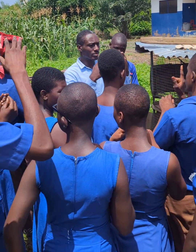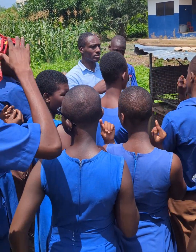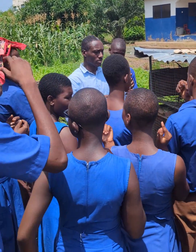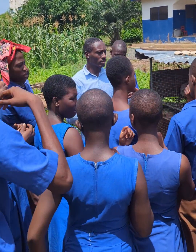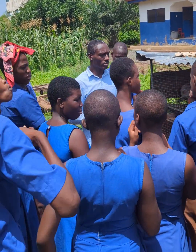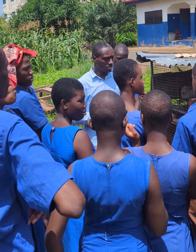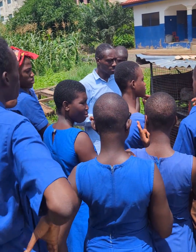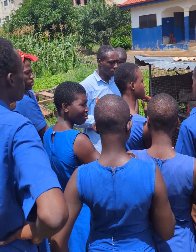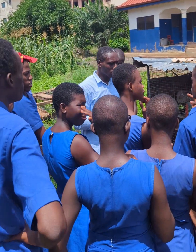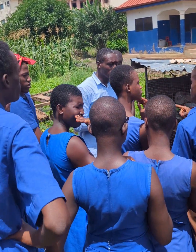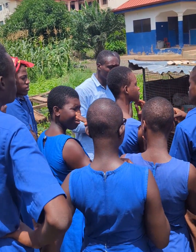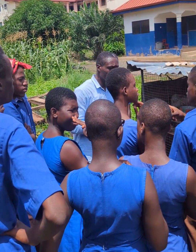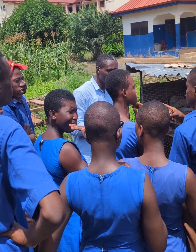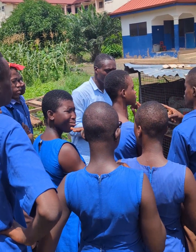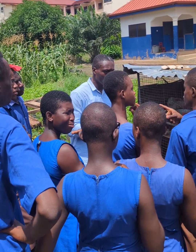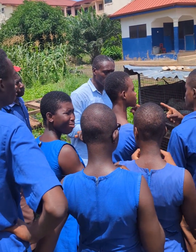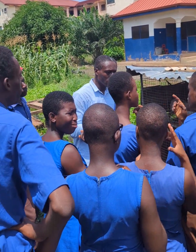So I asked if they had any questions for me.